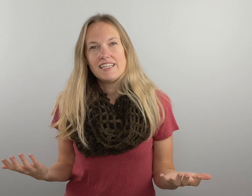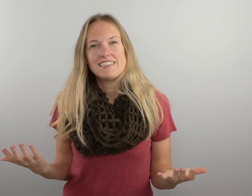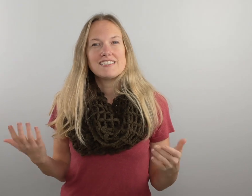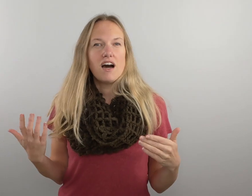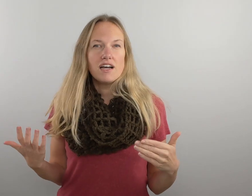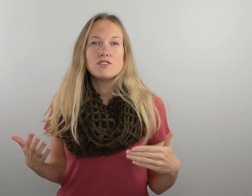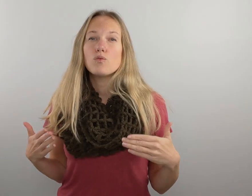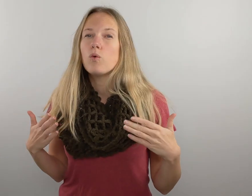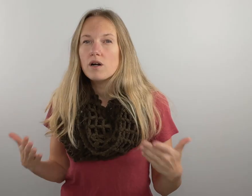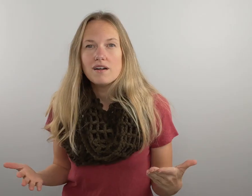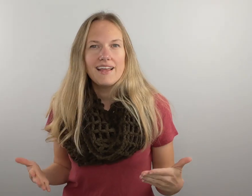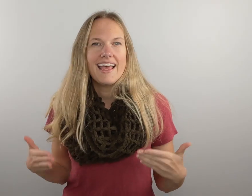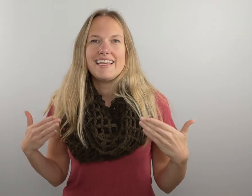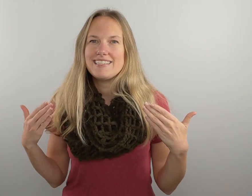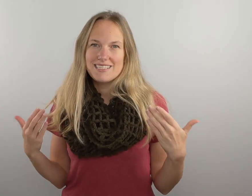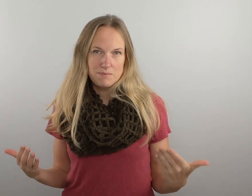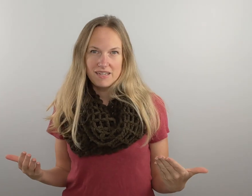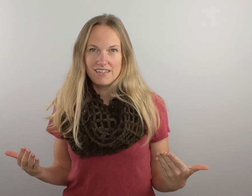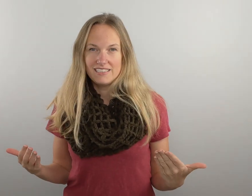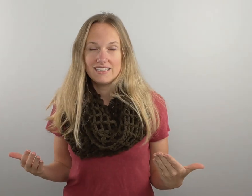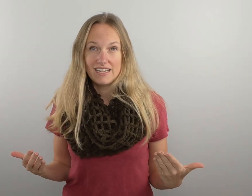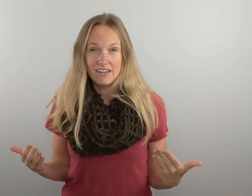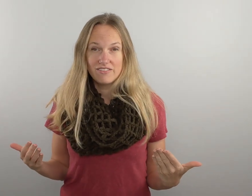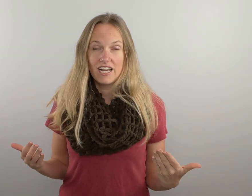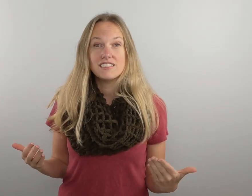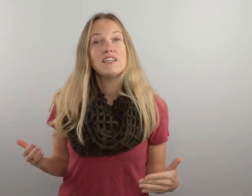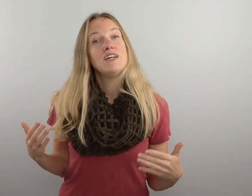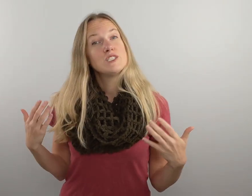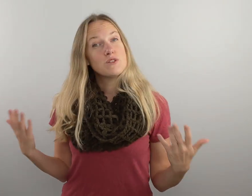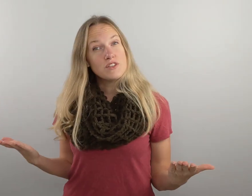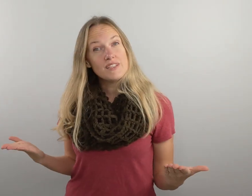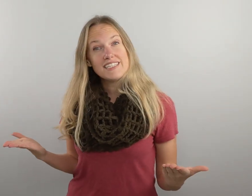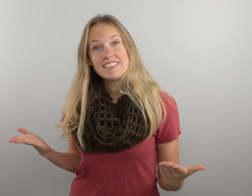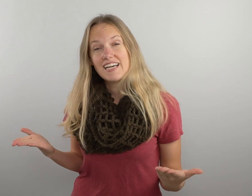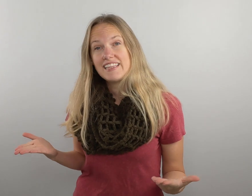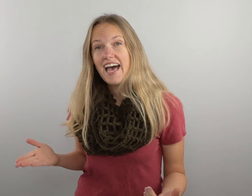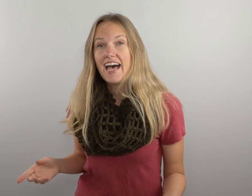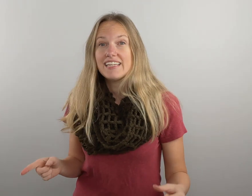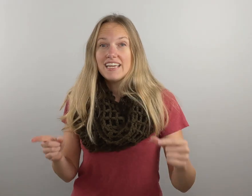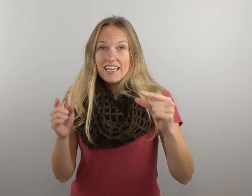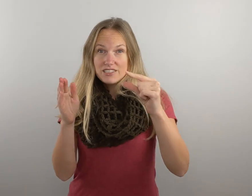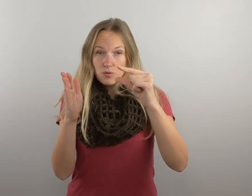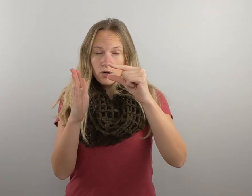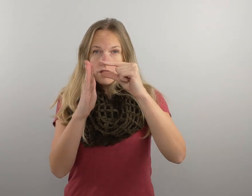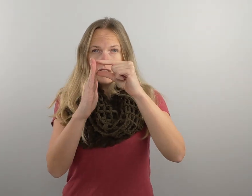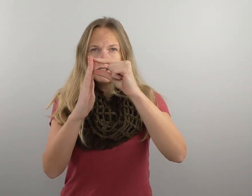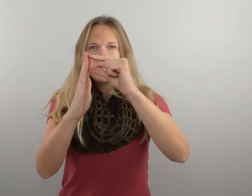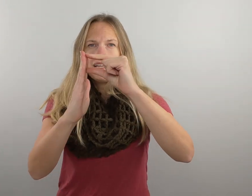it's God's word and His spirit that comfort us. So if you would like to sign that, it's words, you make like a